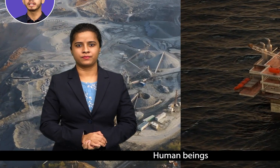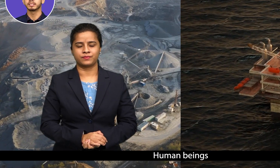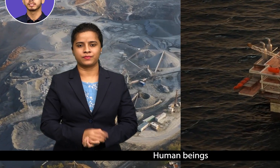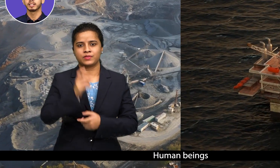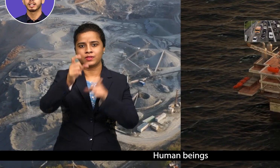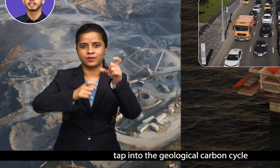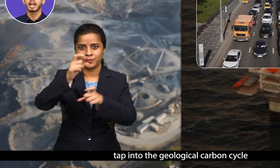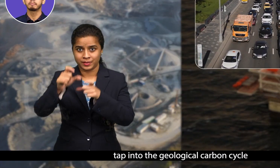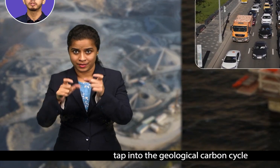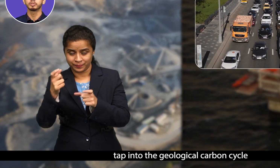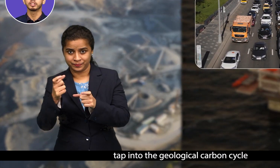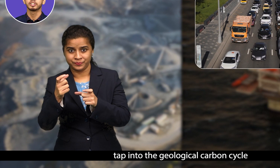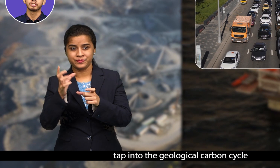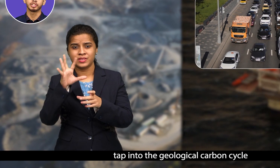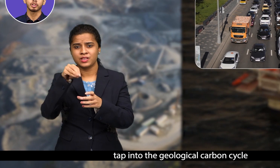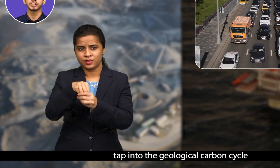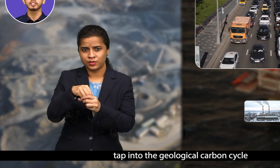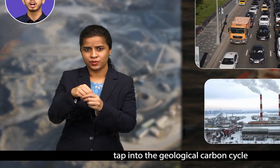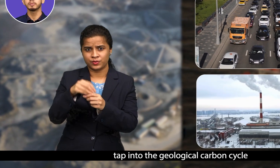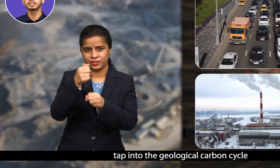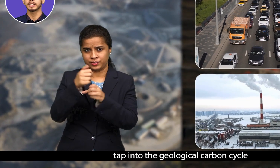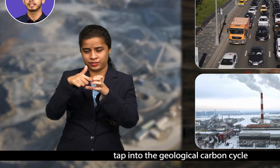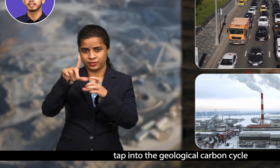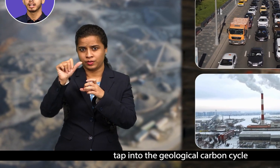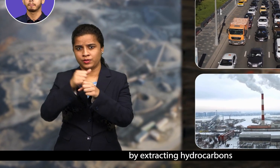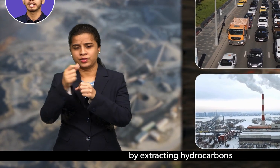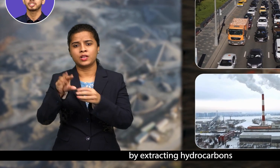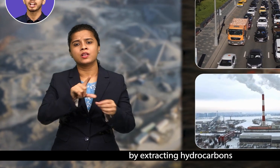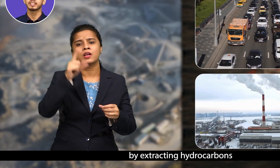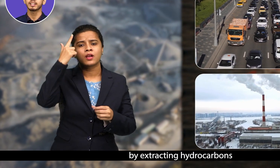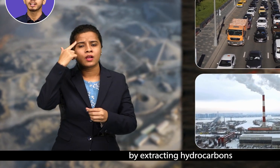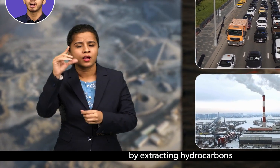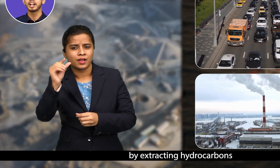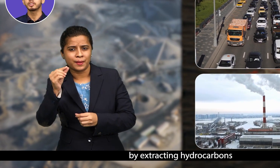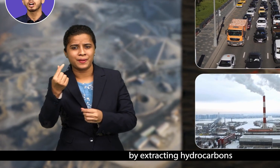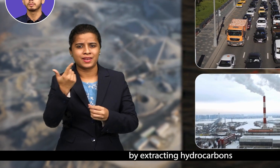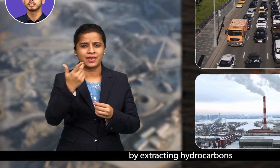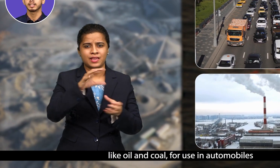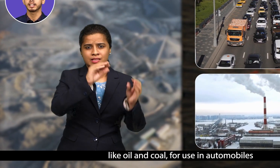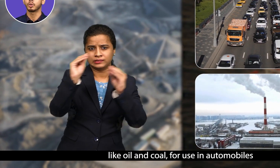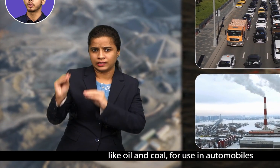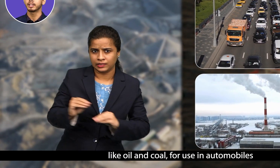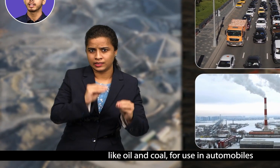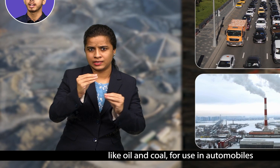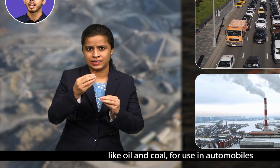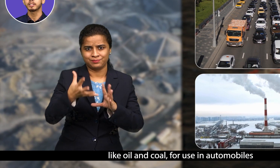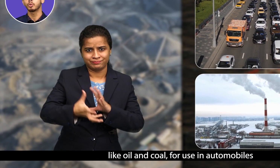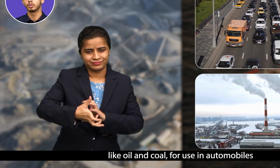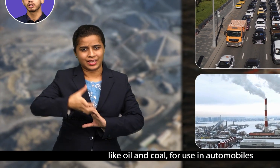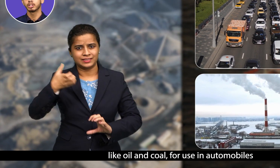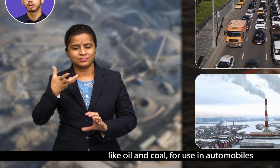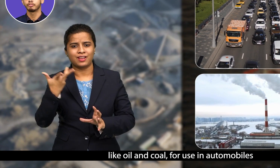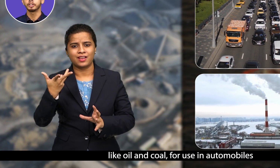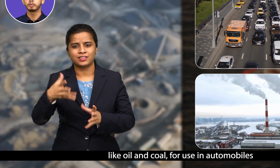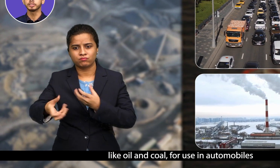Human beings tap into the geological carbon cycle by extracting hydrocarbons like oil and